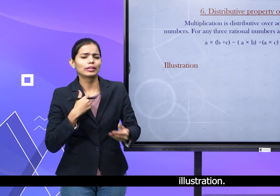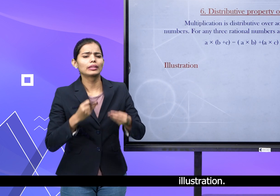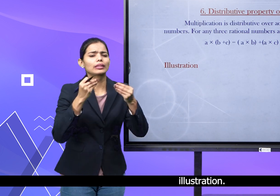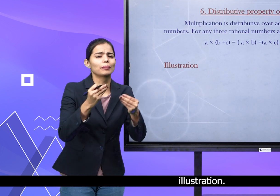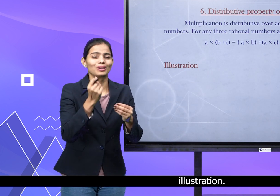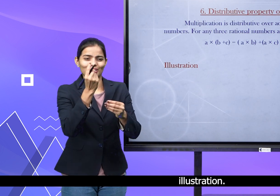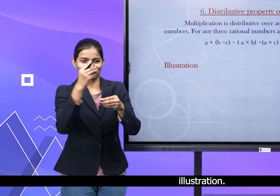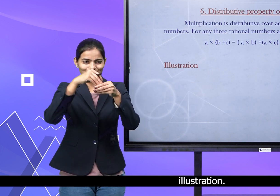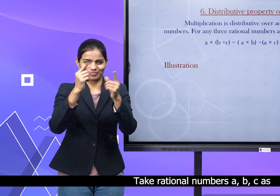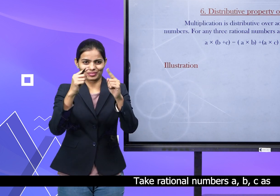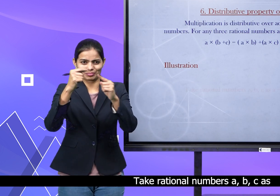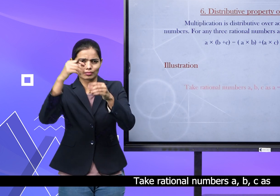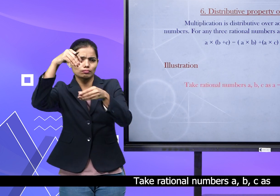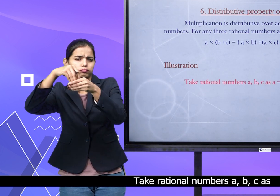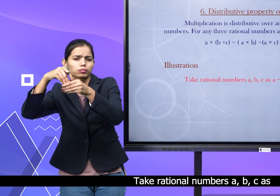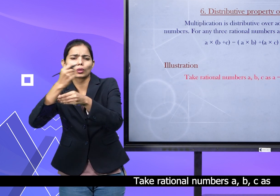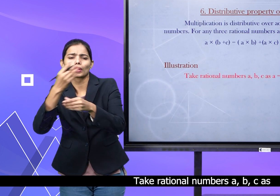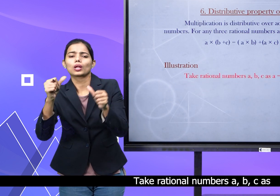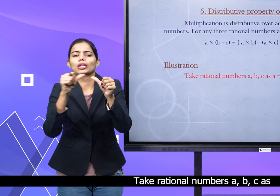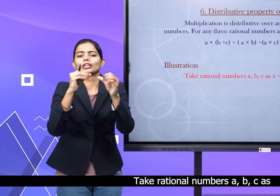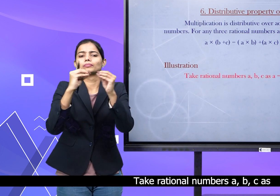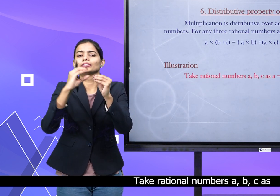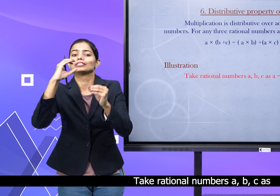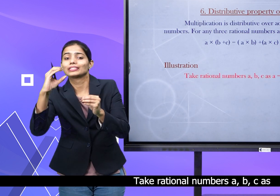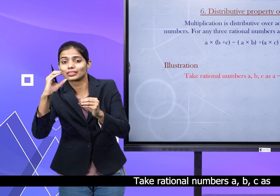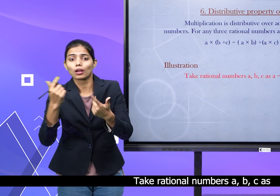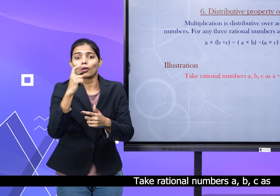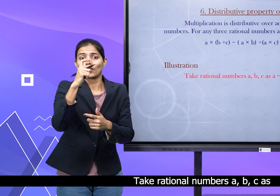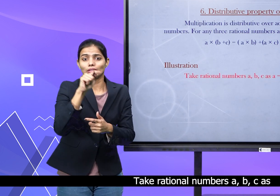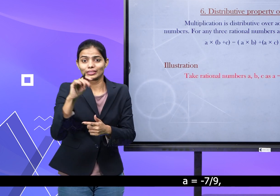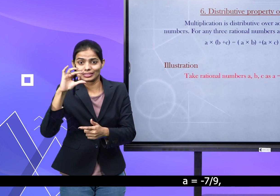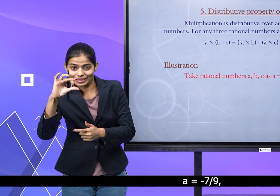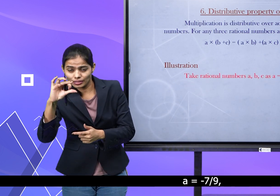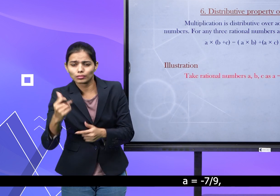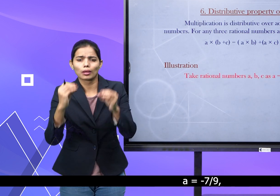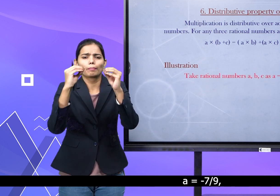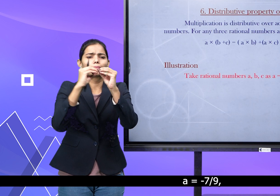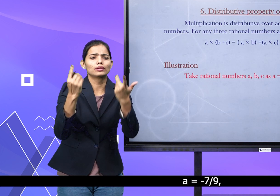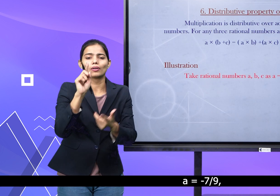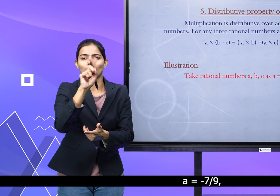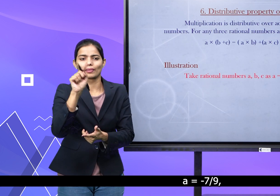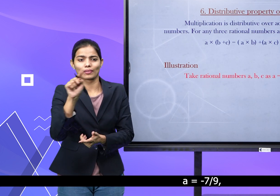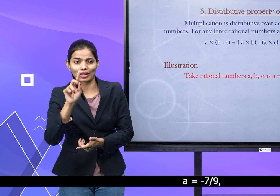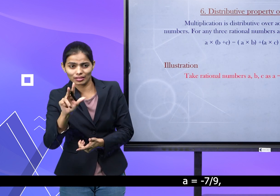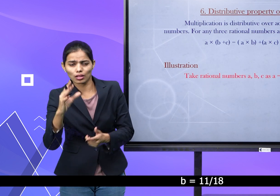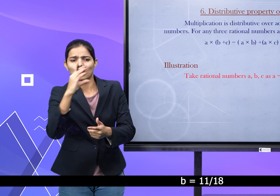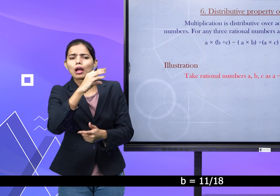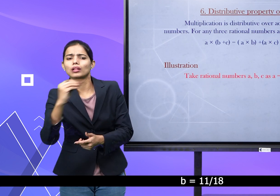Illustration. Take rational numbers a, b, c as a is equal to minus 7 by 9, b is